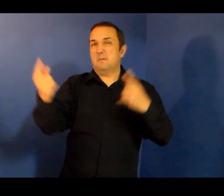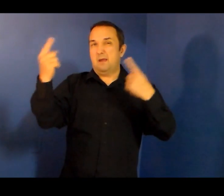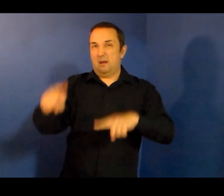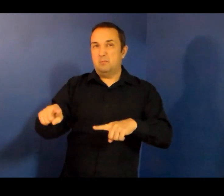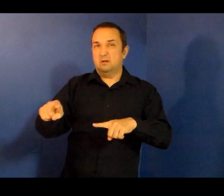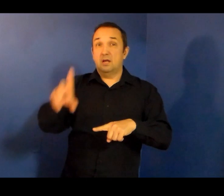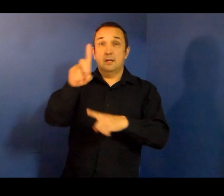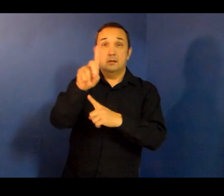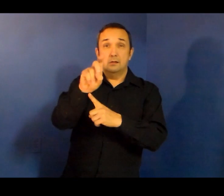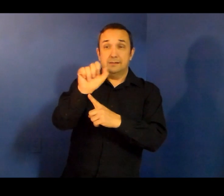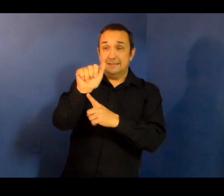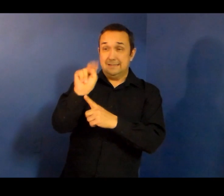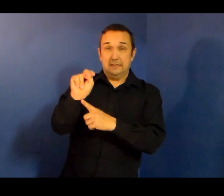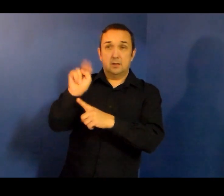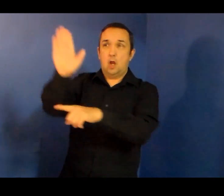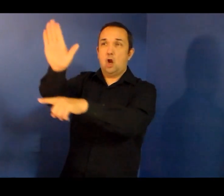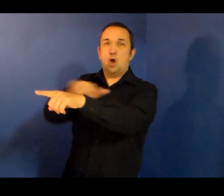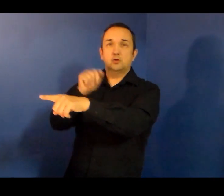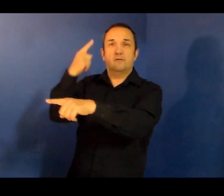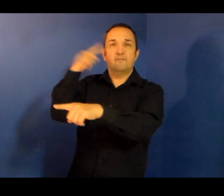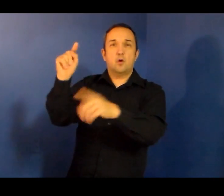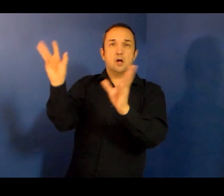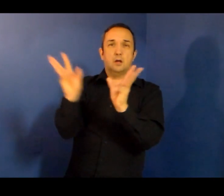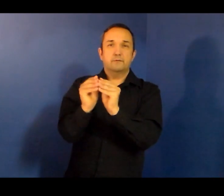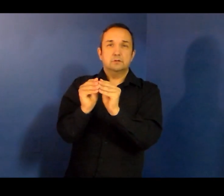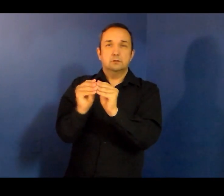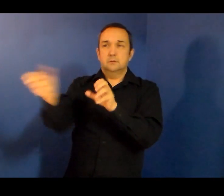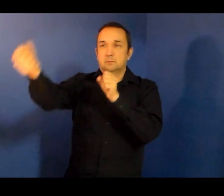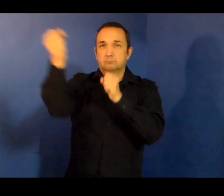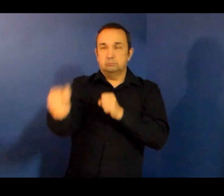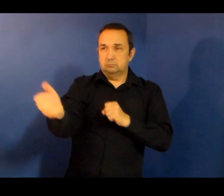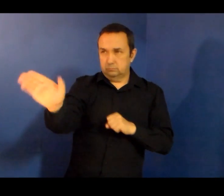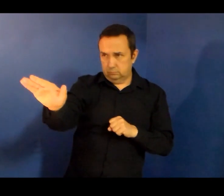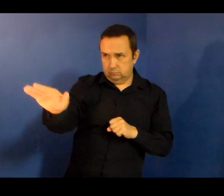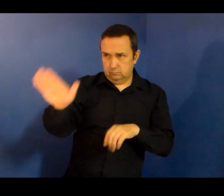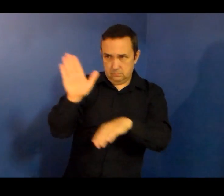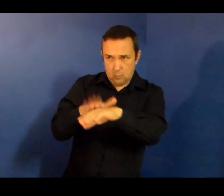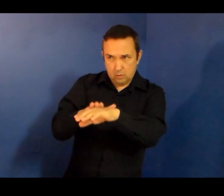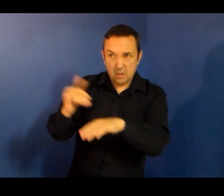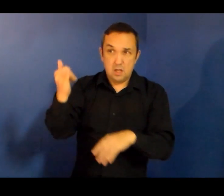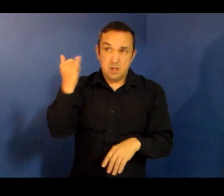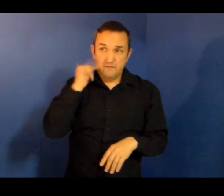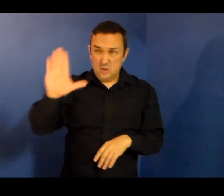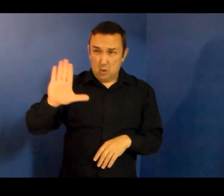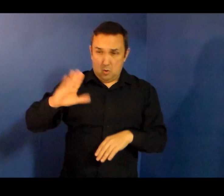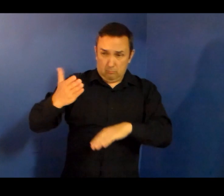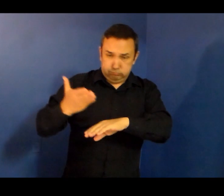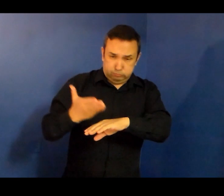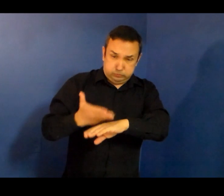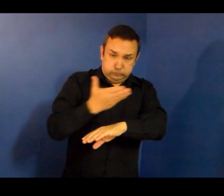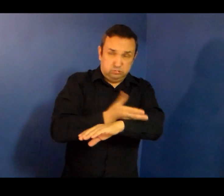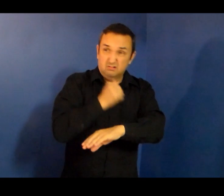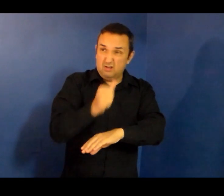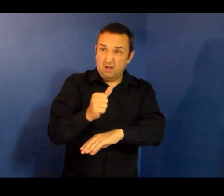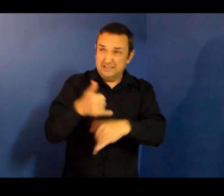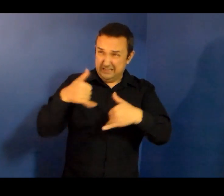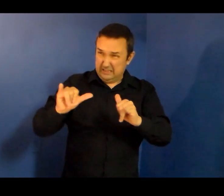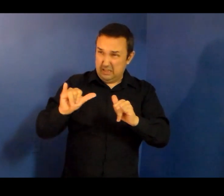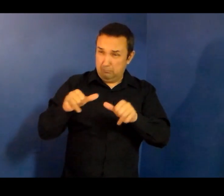him in for a conference. The dean warned him that if his performance continued at this poor level, he would be